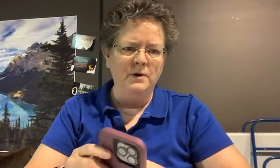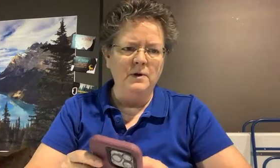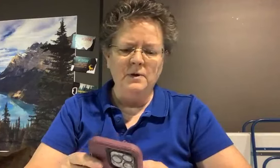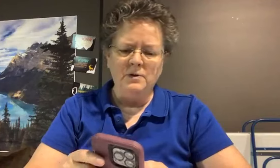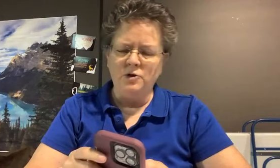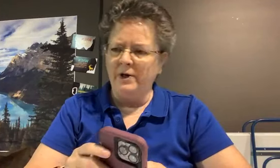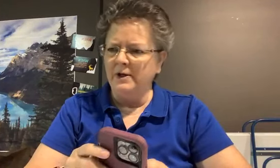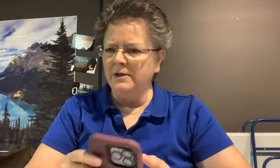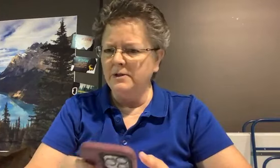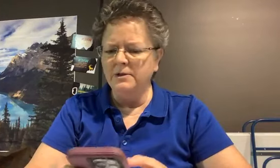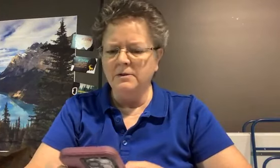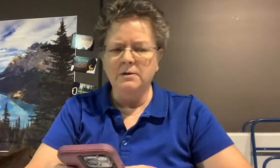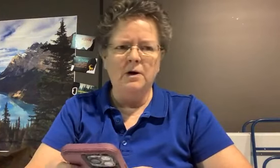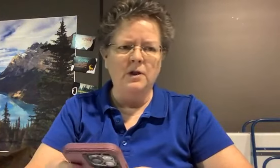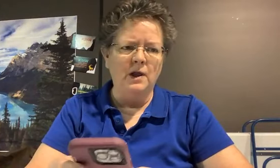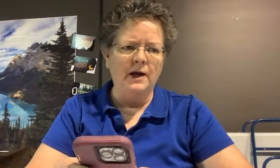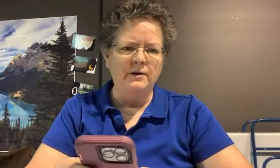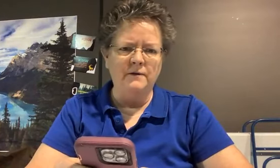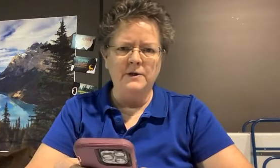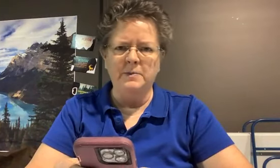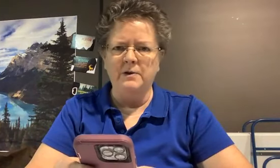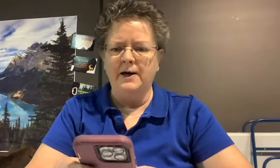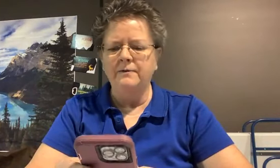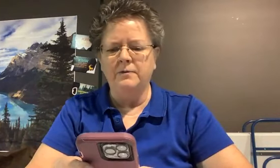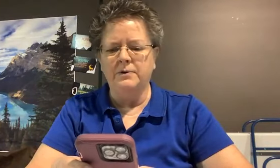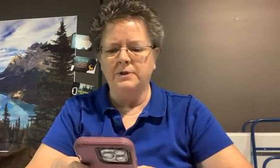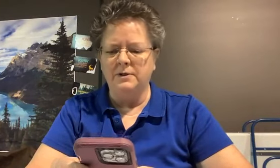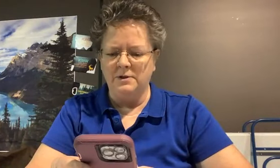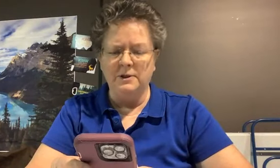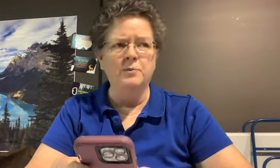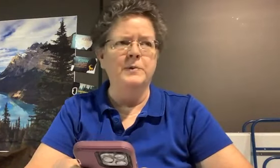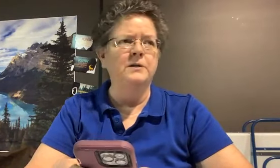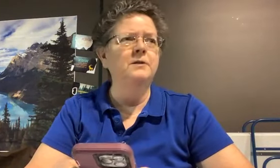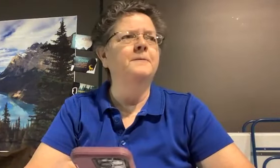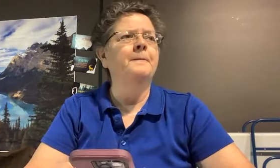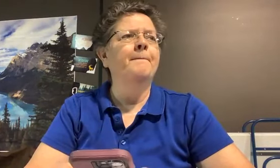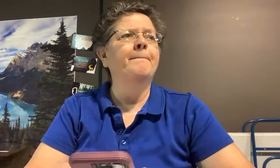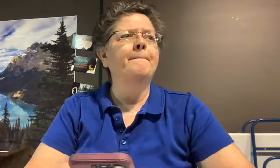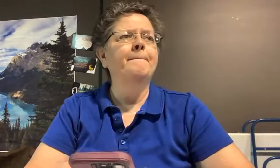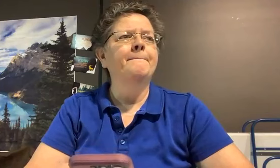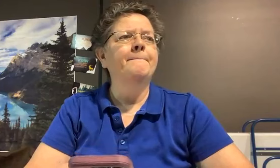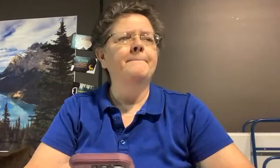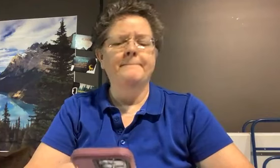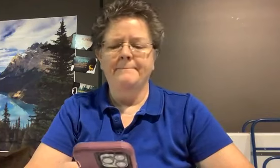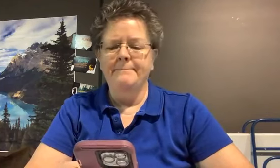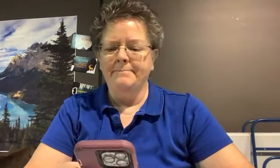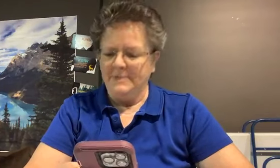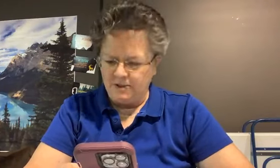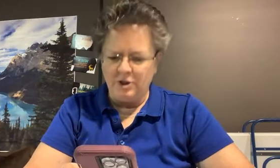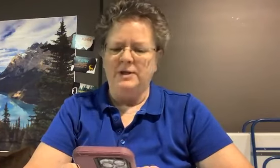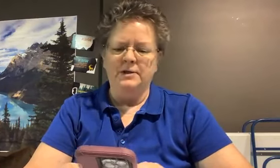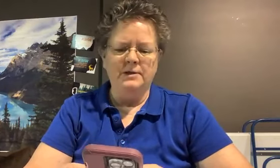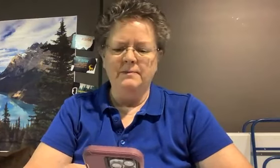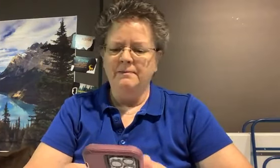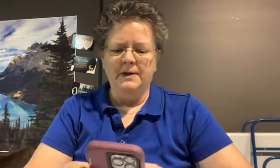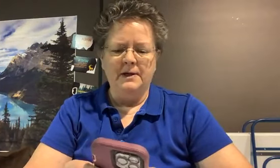is your little mama doing, Jan? Online on Facebook Live. We'll see you in just a couple minutes. How is your little mama doing? She is